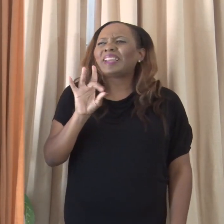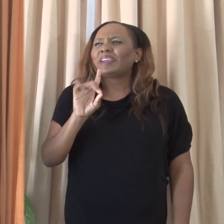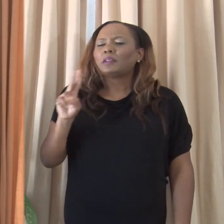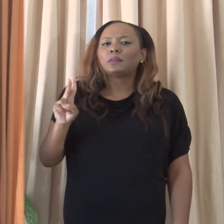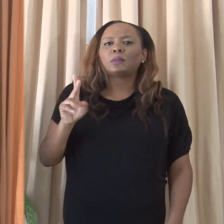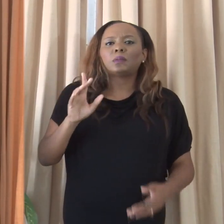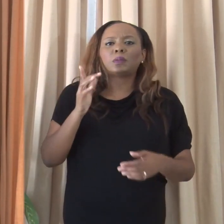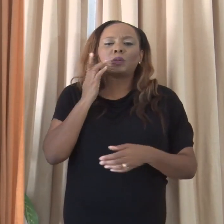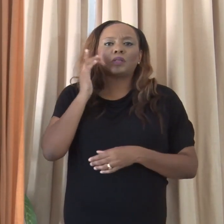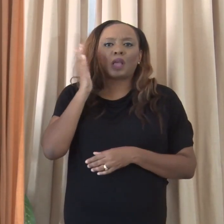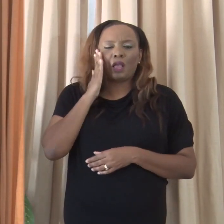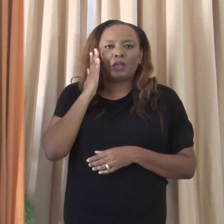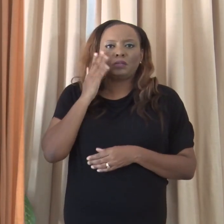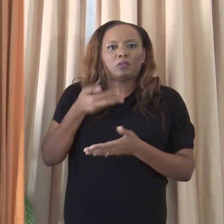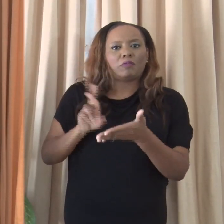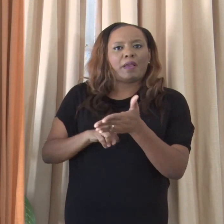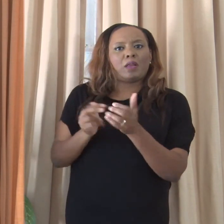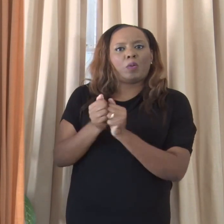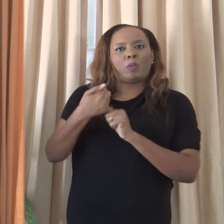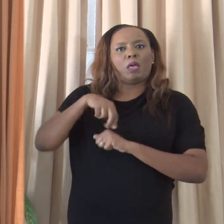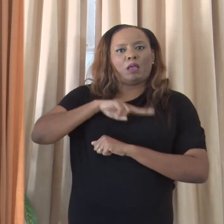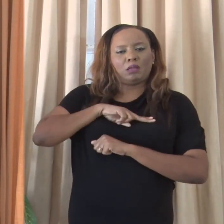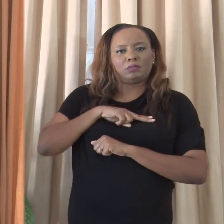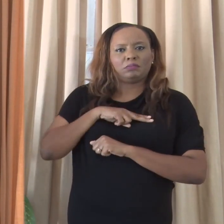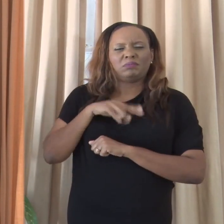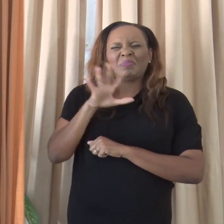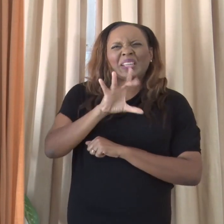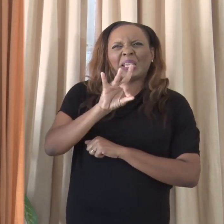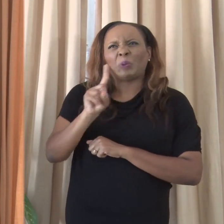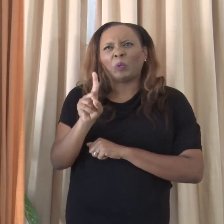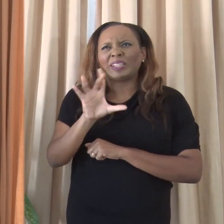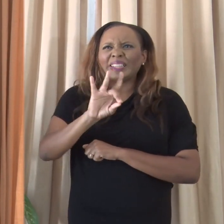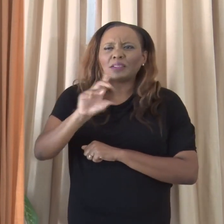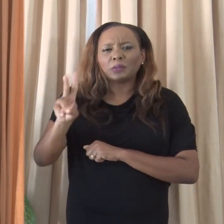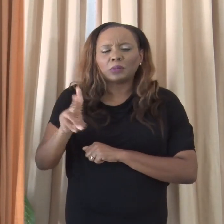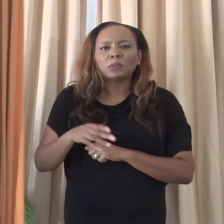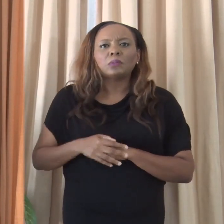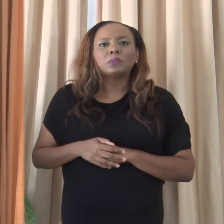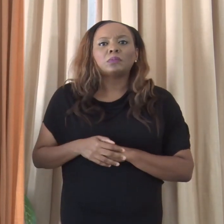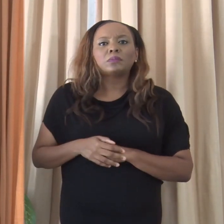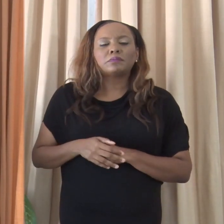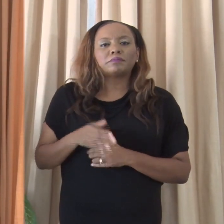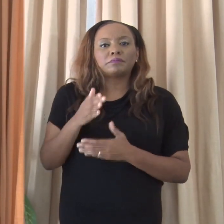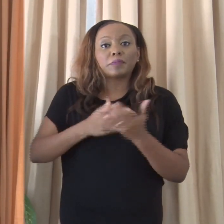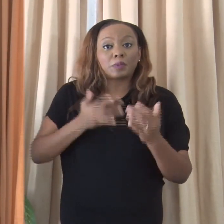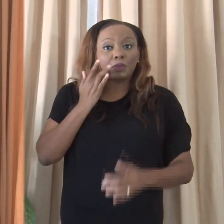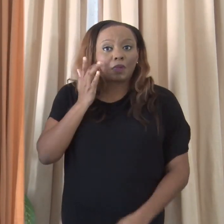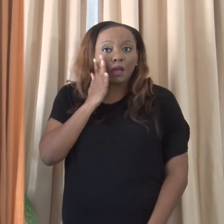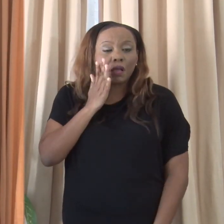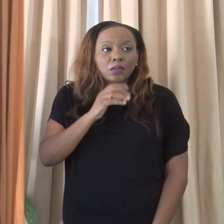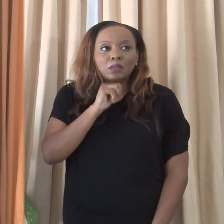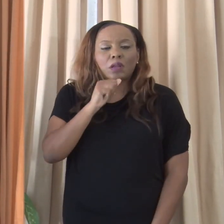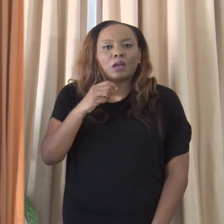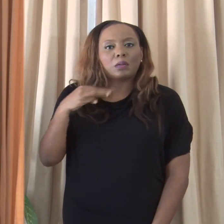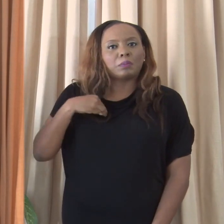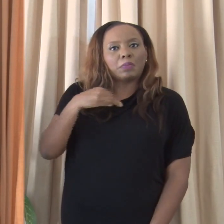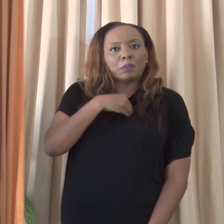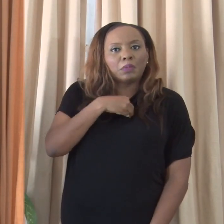are registered with the Barbados Hotel Tourism Association. There are some hotels that operate in Barbados that are not actually members